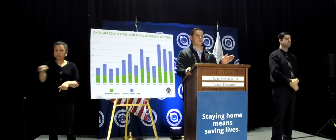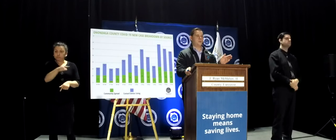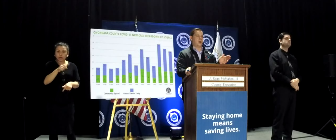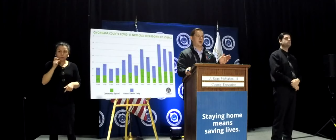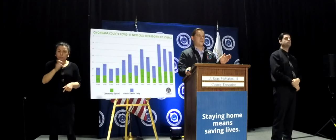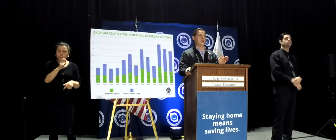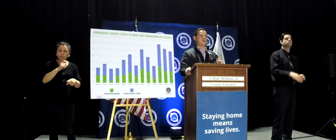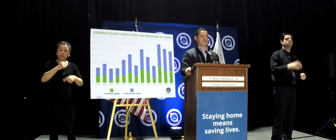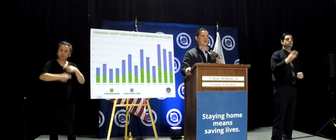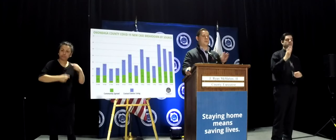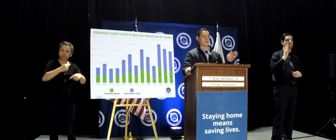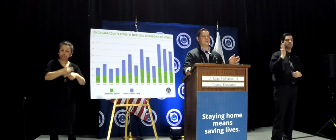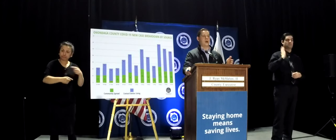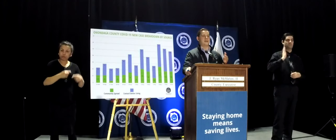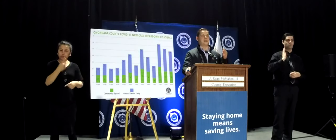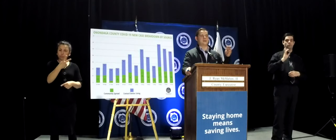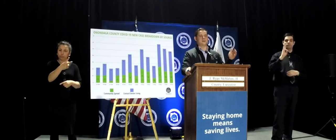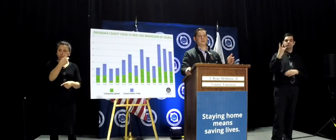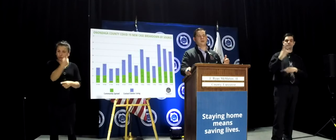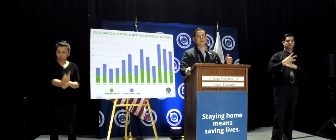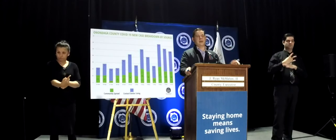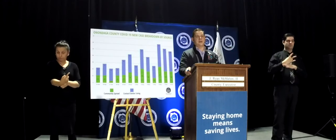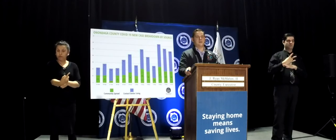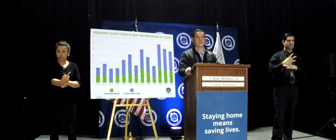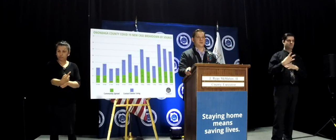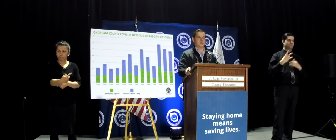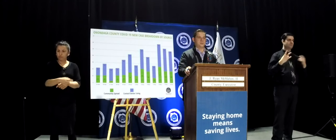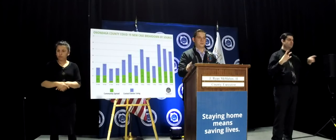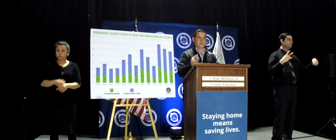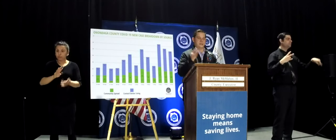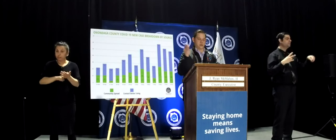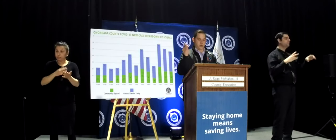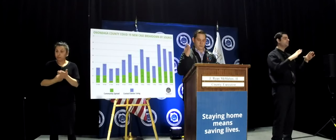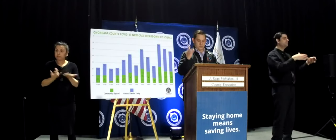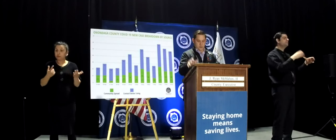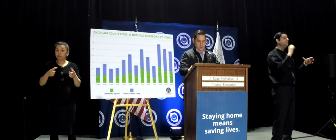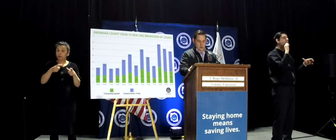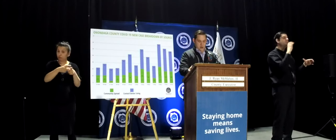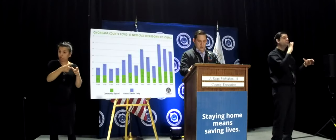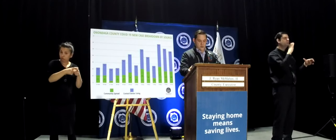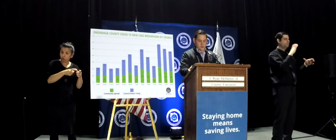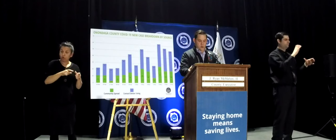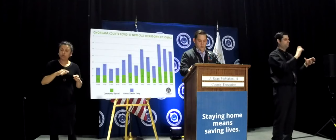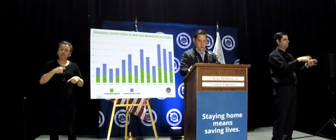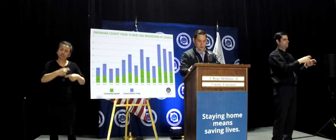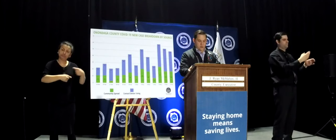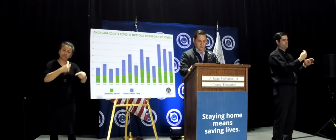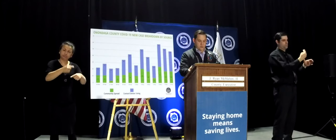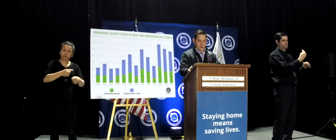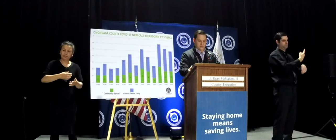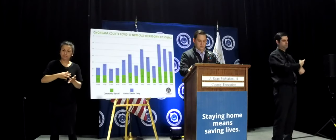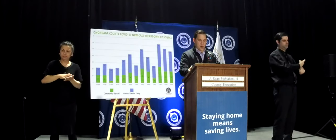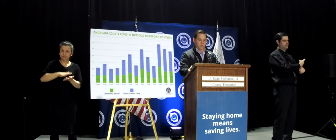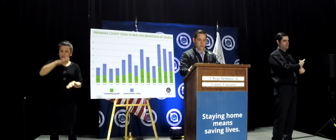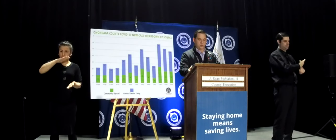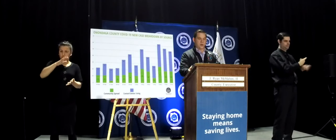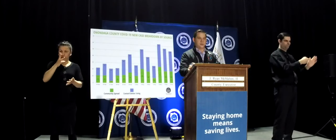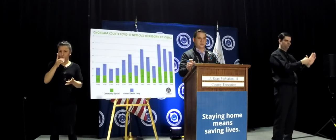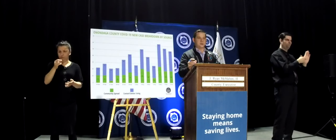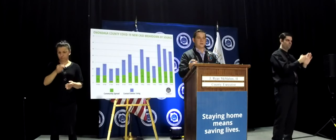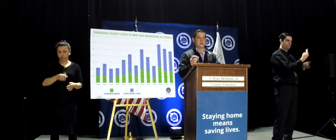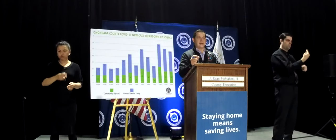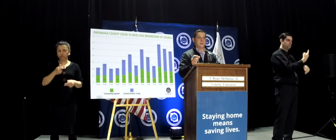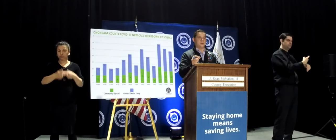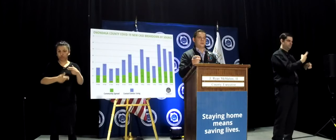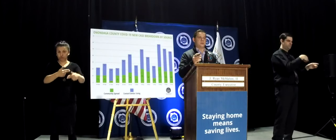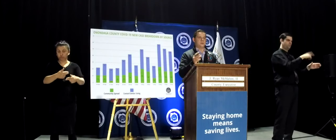changed midstream in this process. Not even midstream, late stream. So that's probably the right